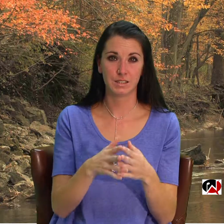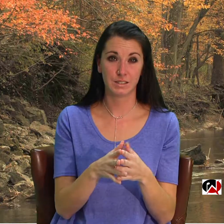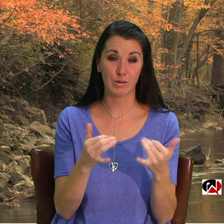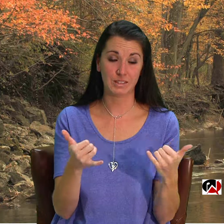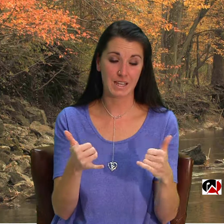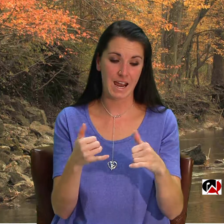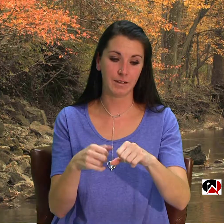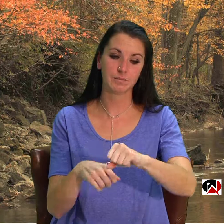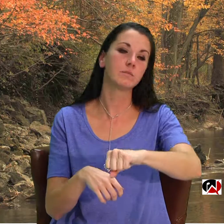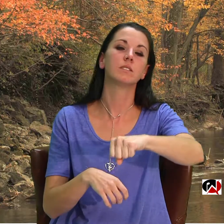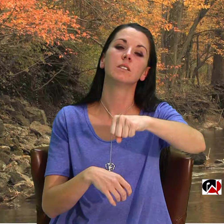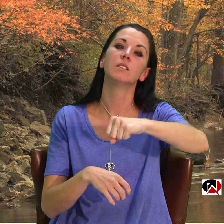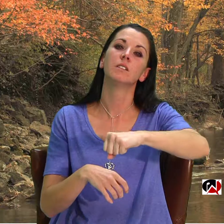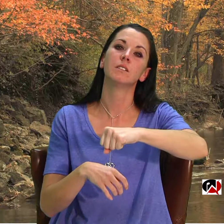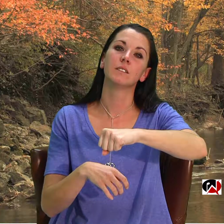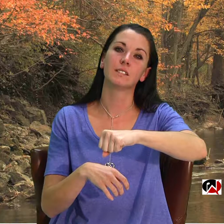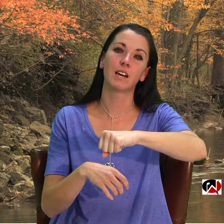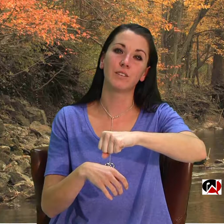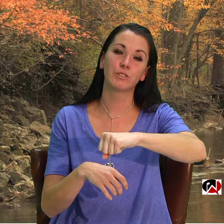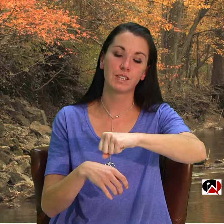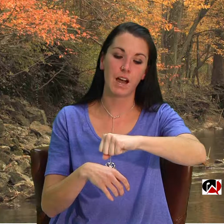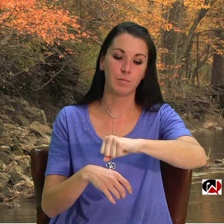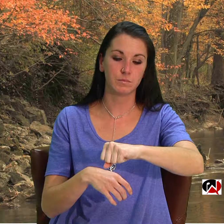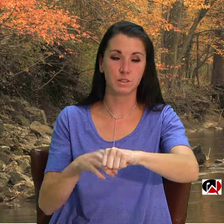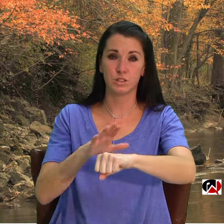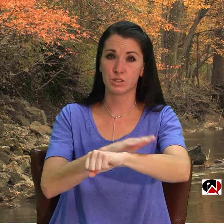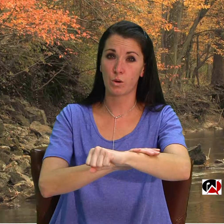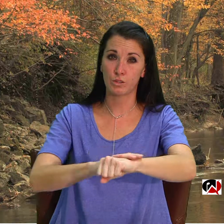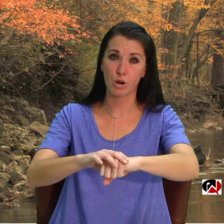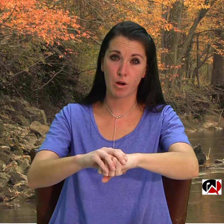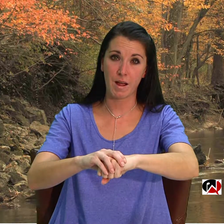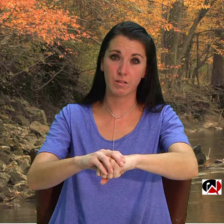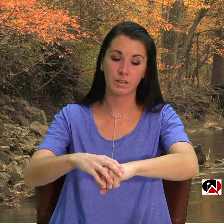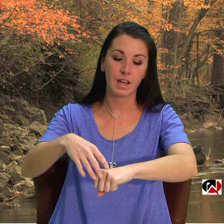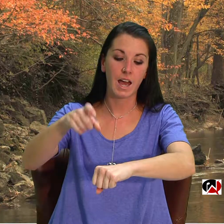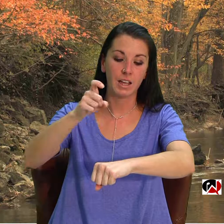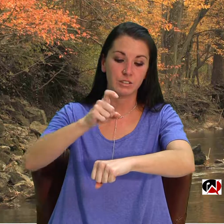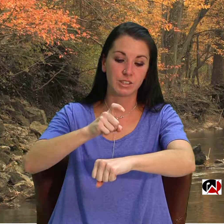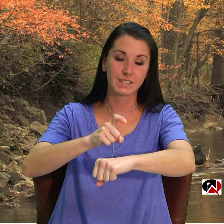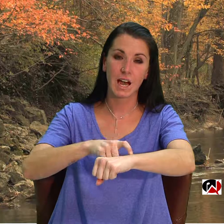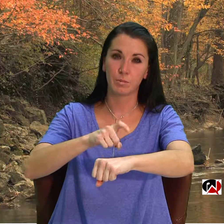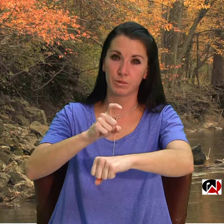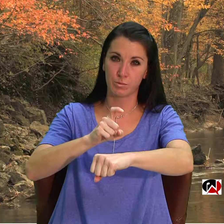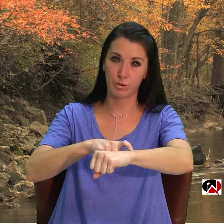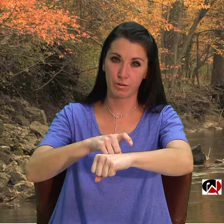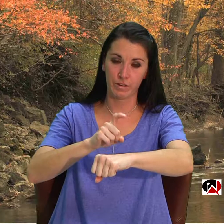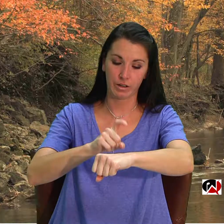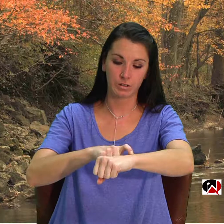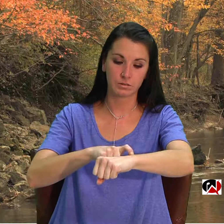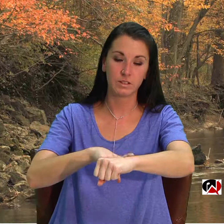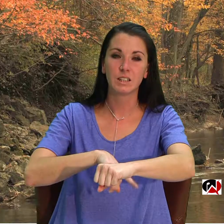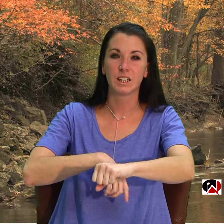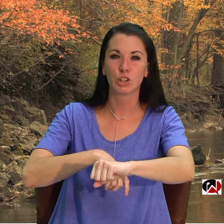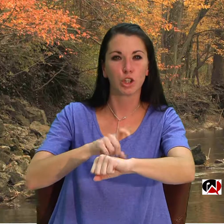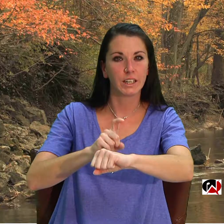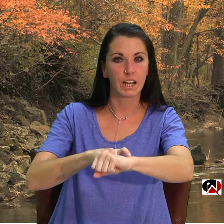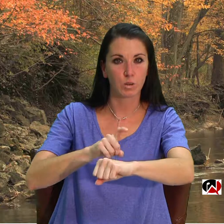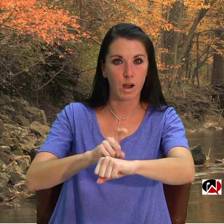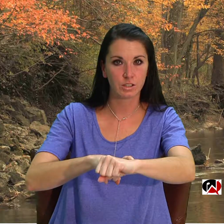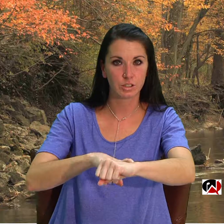family. But time, of course, is important. So today, the sign for